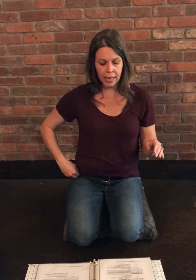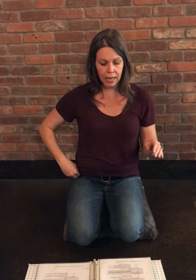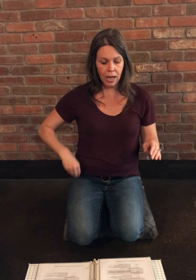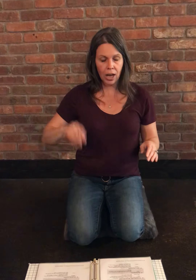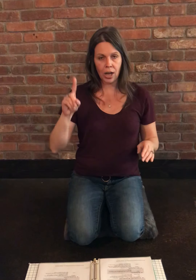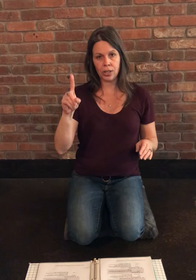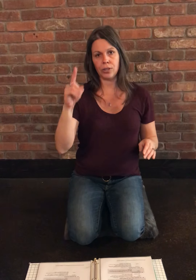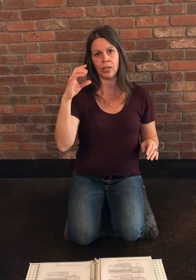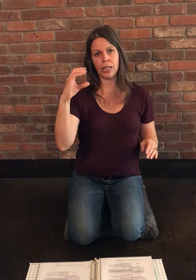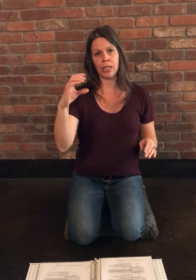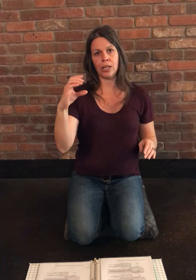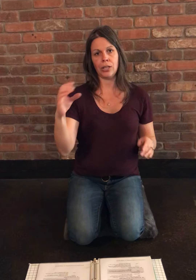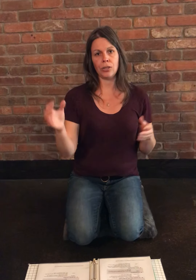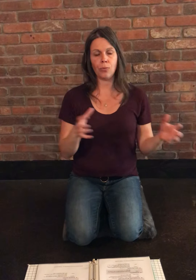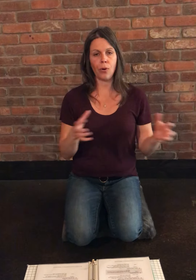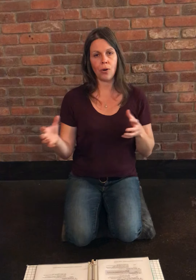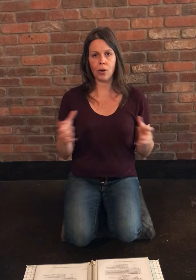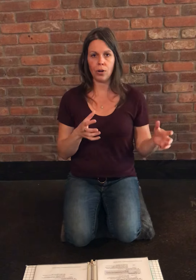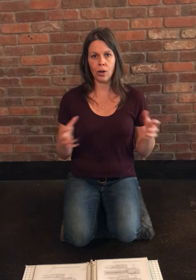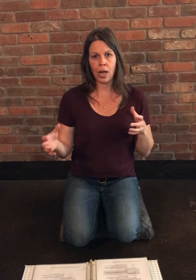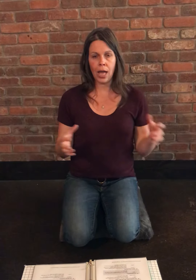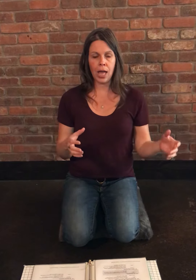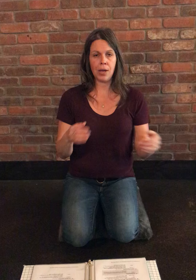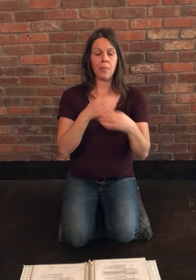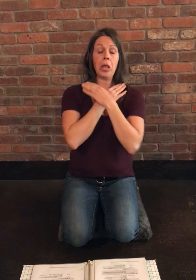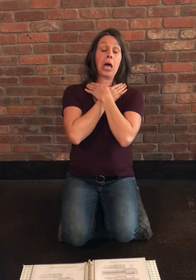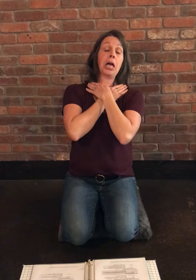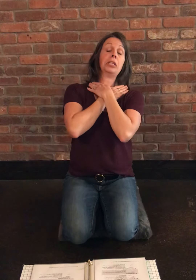China. 100 Years War and Black Death.